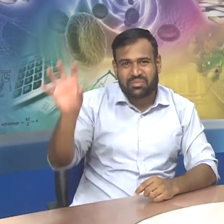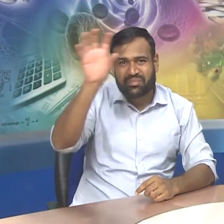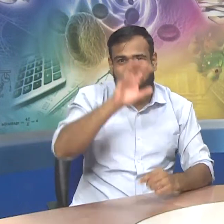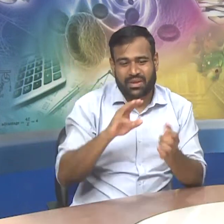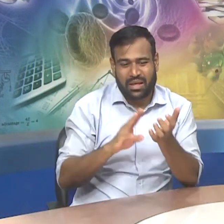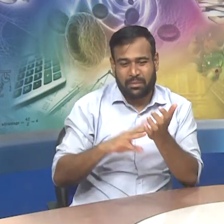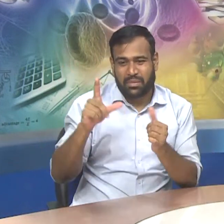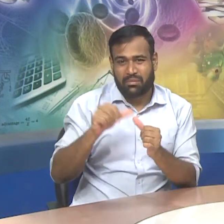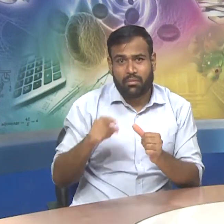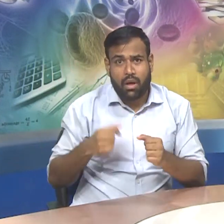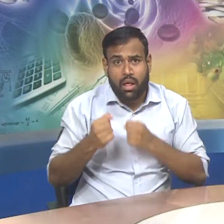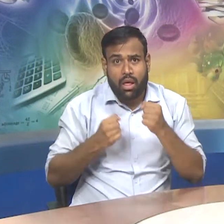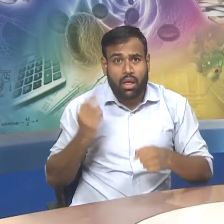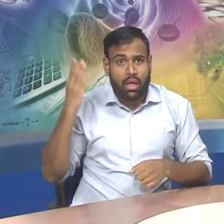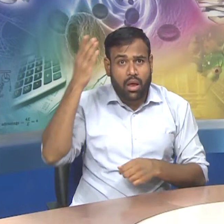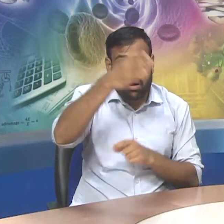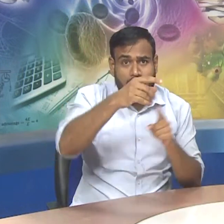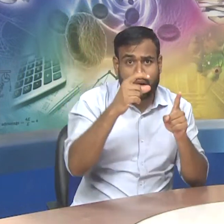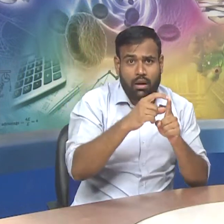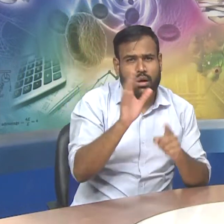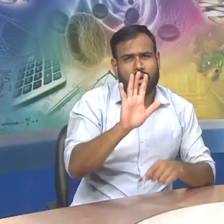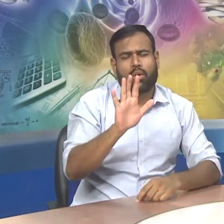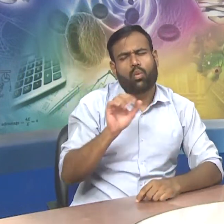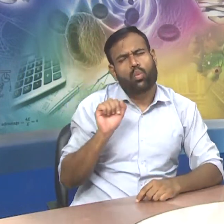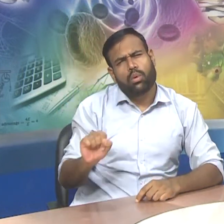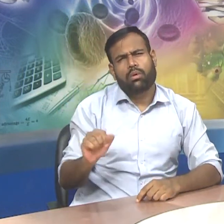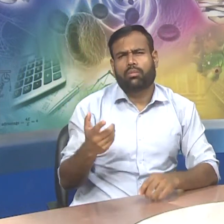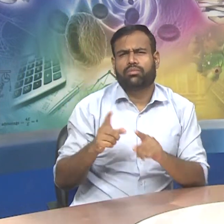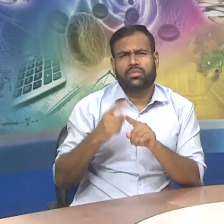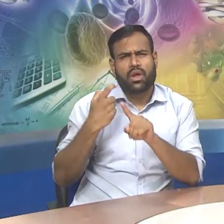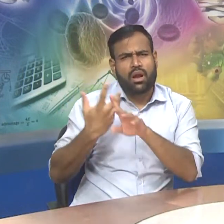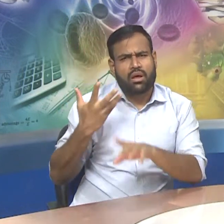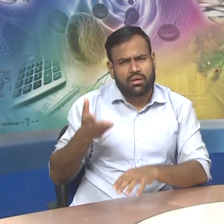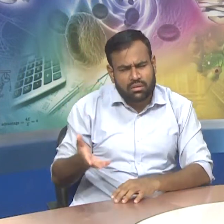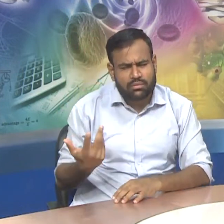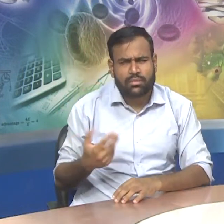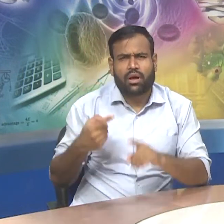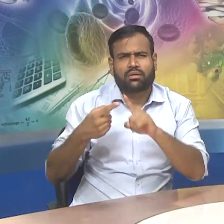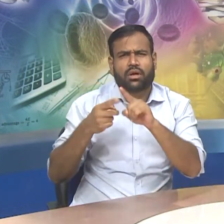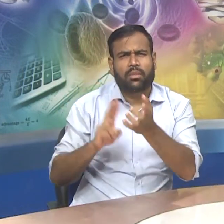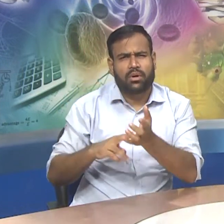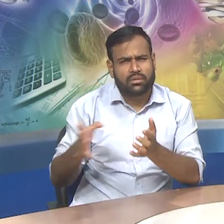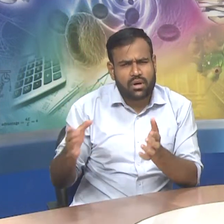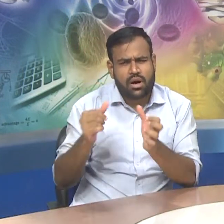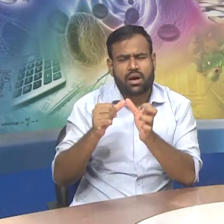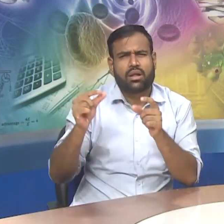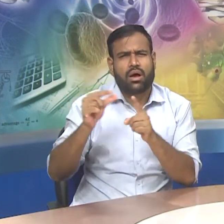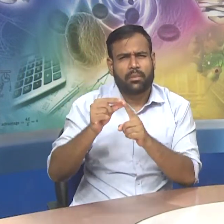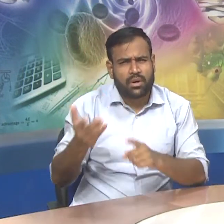When members of state legislative assemblies cast their votes in state capitals,